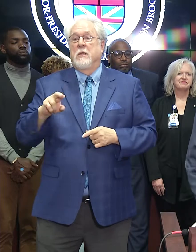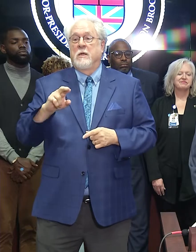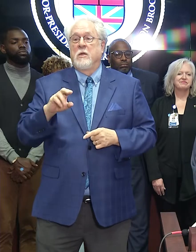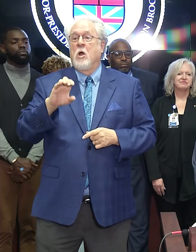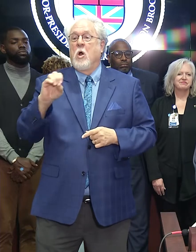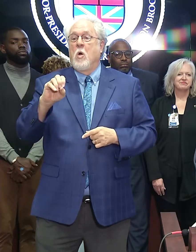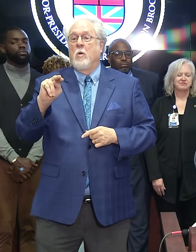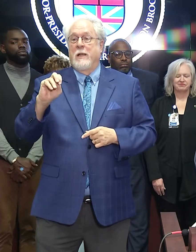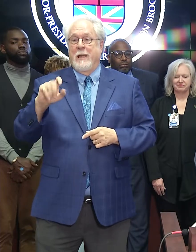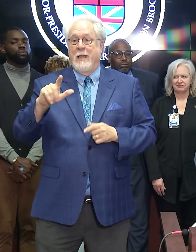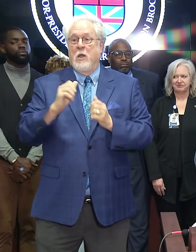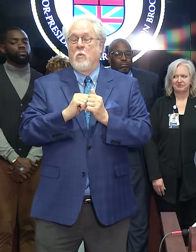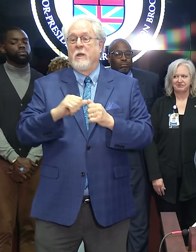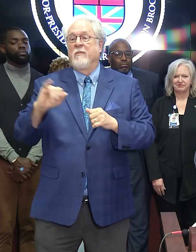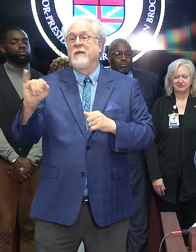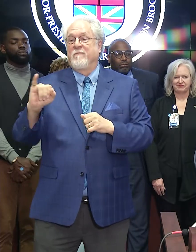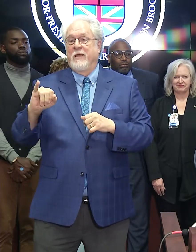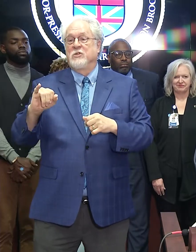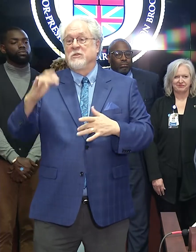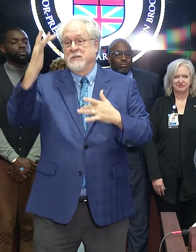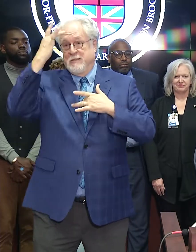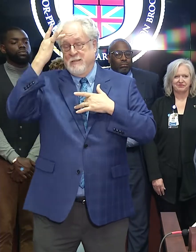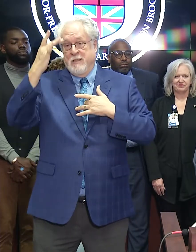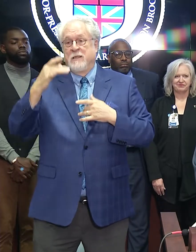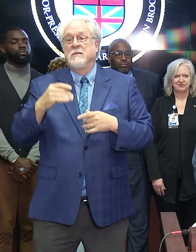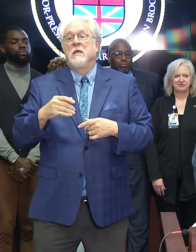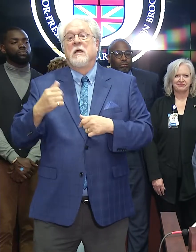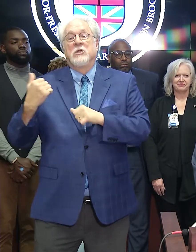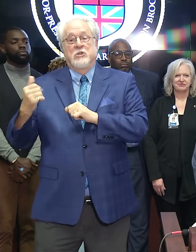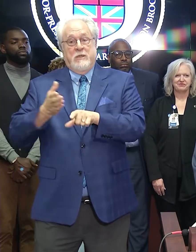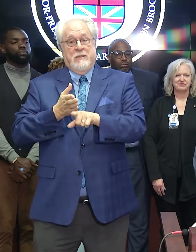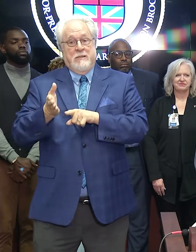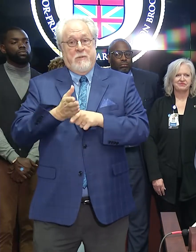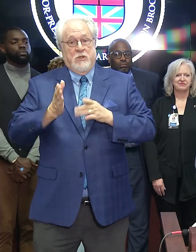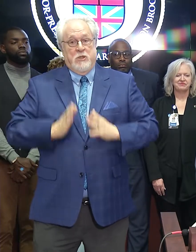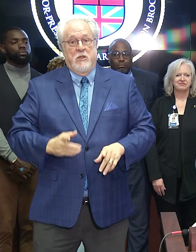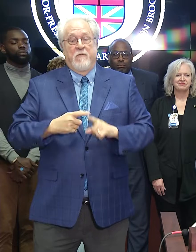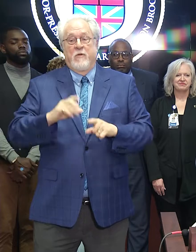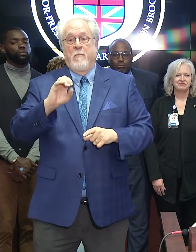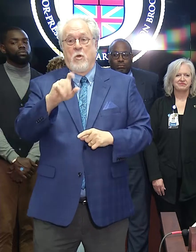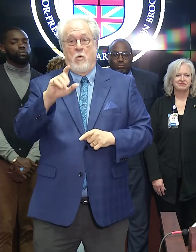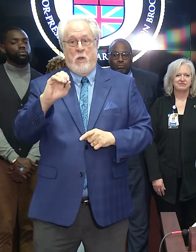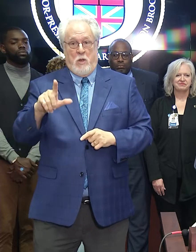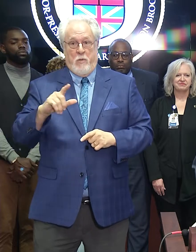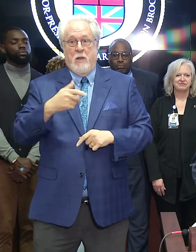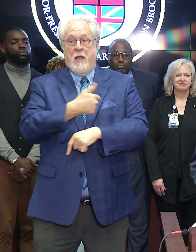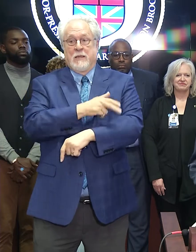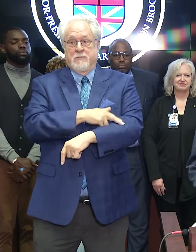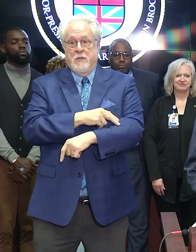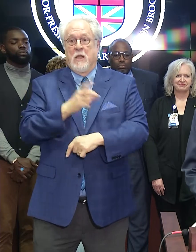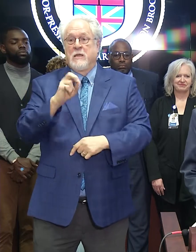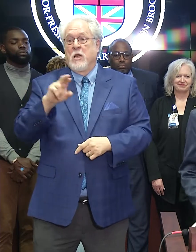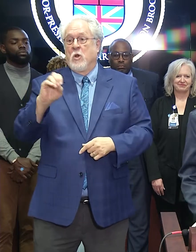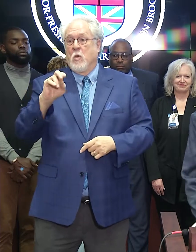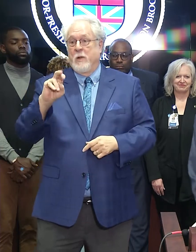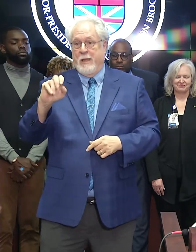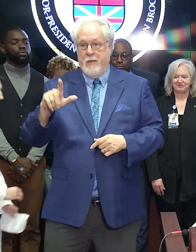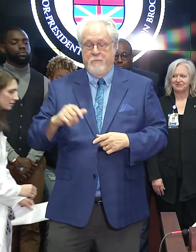Katie O'Neill with infectious diseases. She is a specialist from Our Lady of the Lake Hospital. Dr.